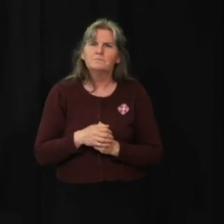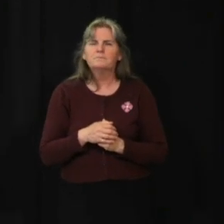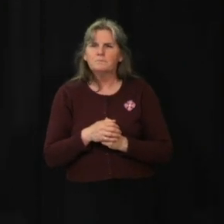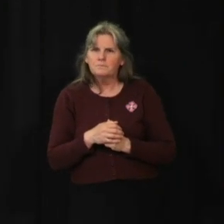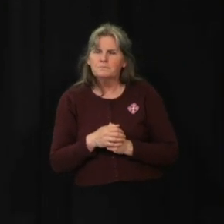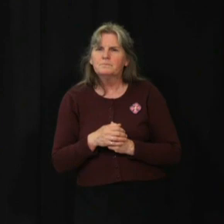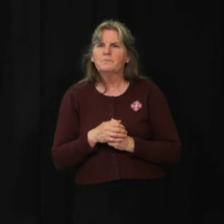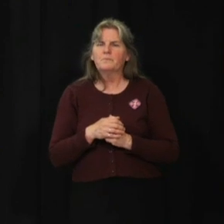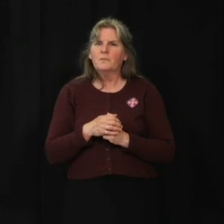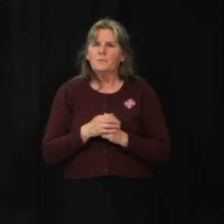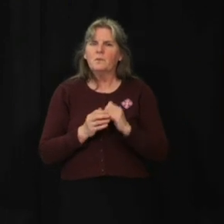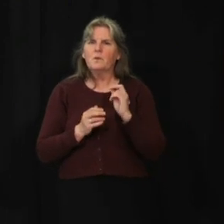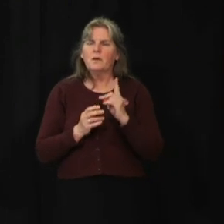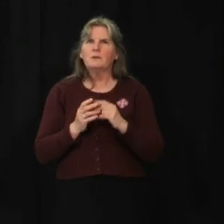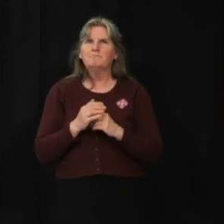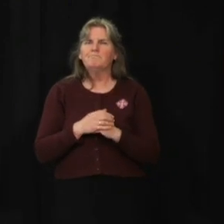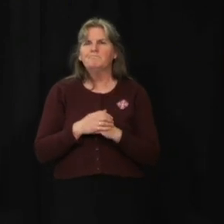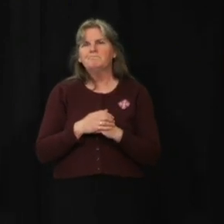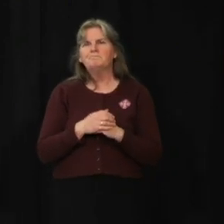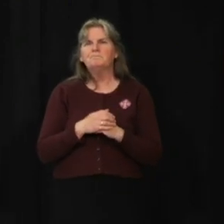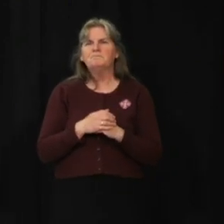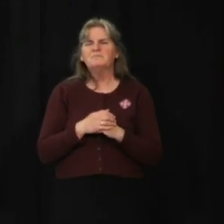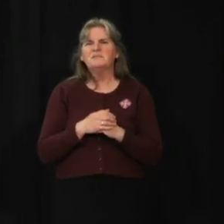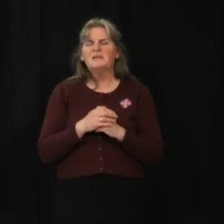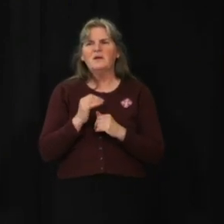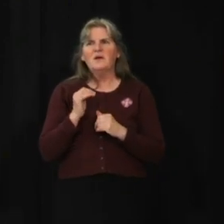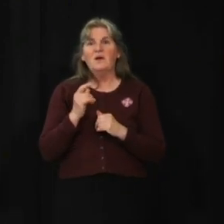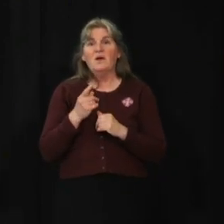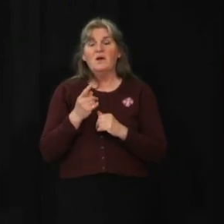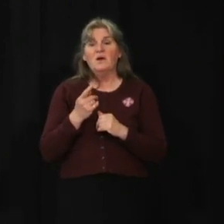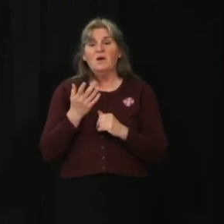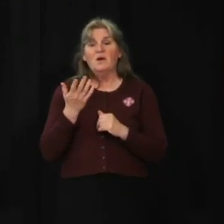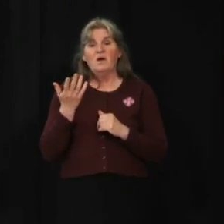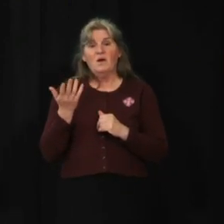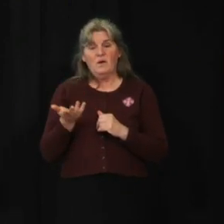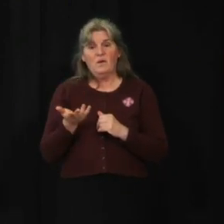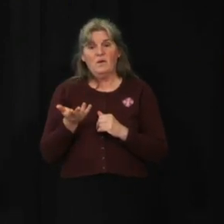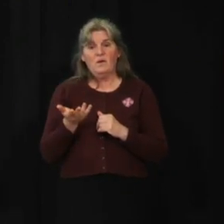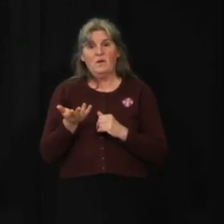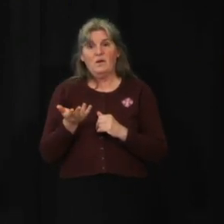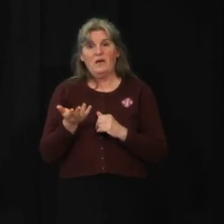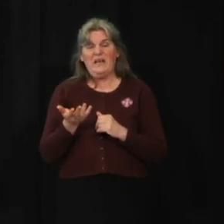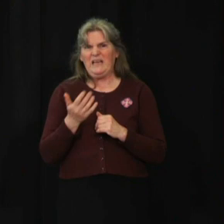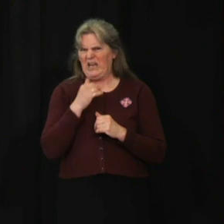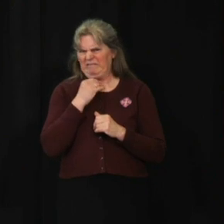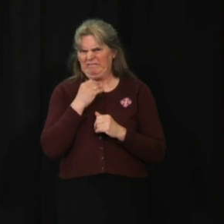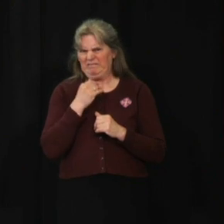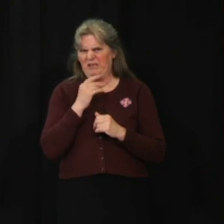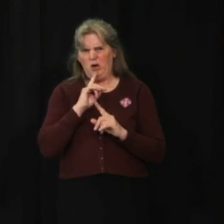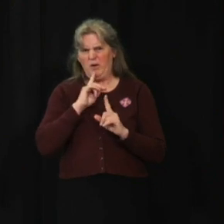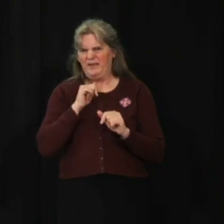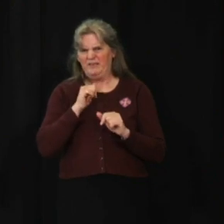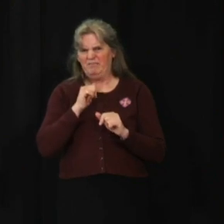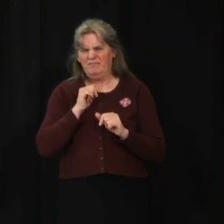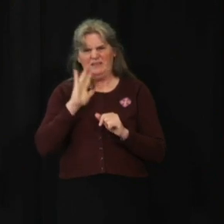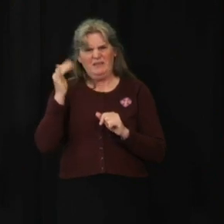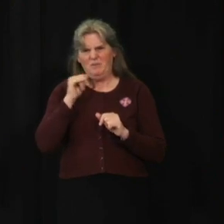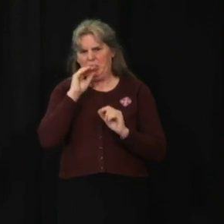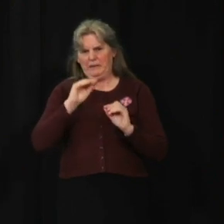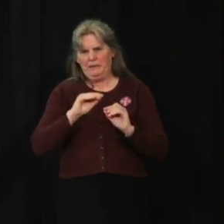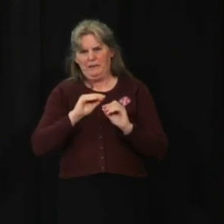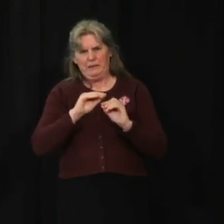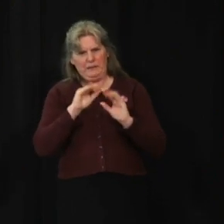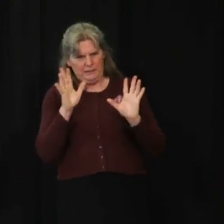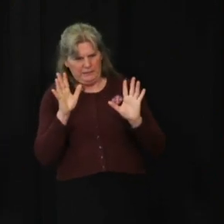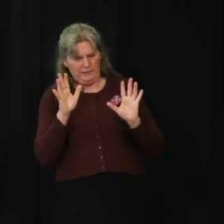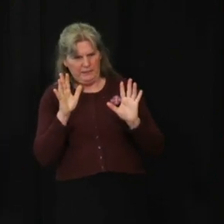Well, okay, so, I mean, that particular response was not very clear, to be quite honest. And you've just